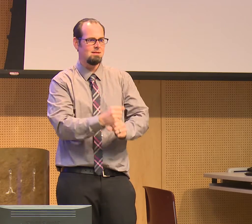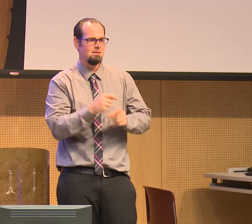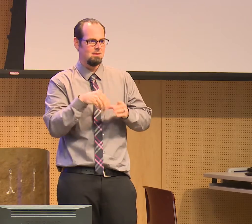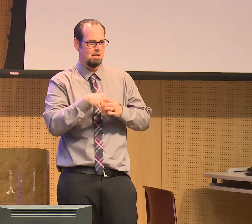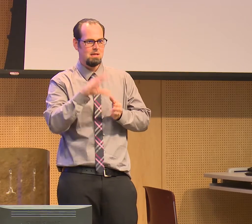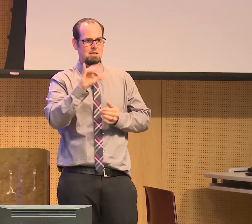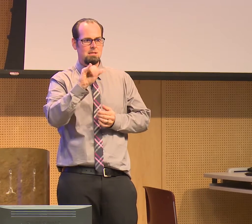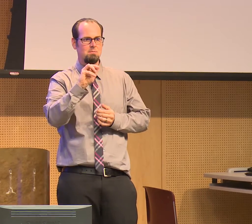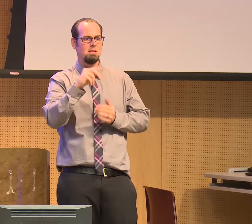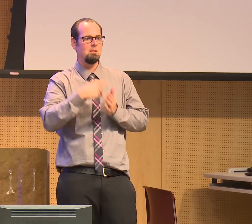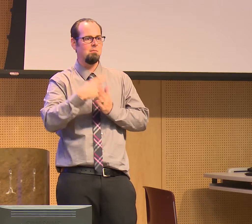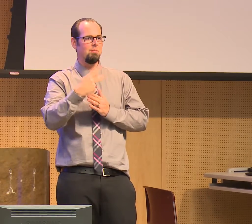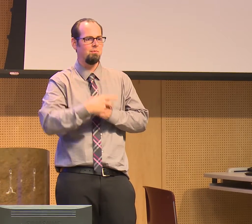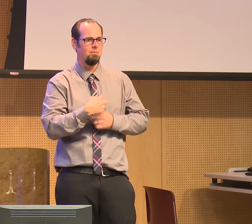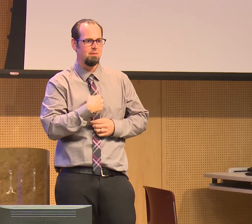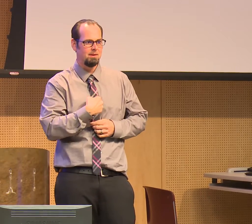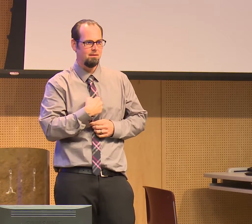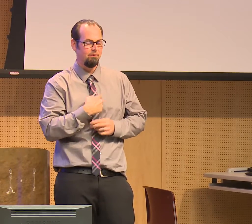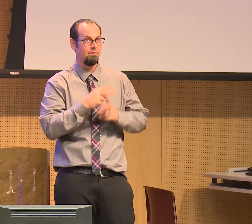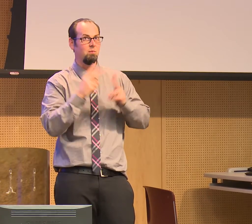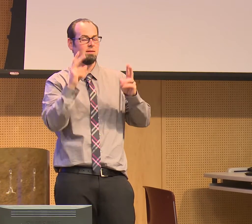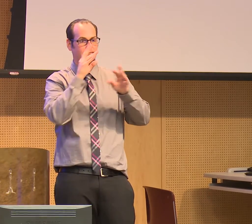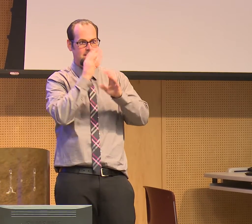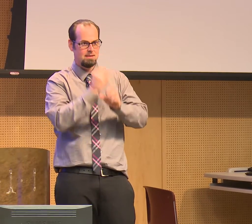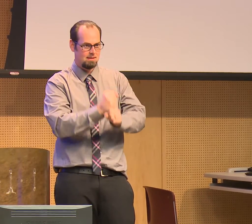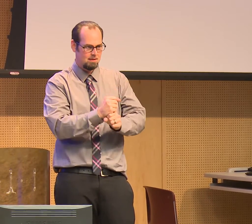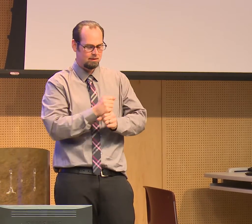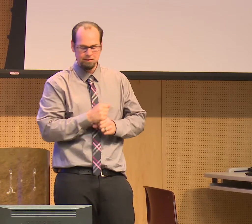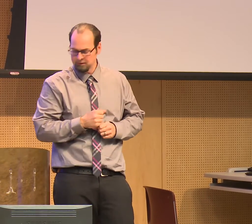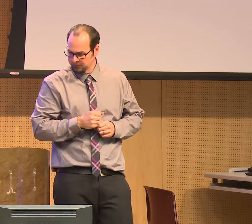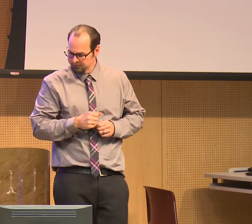And that's when I became more fascinated in the CIMT program.